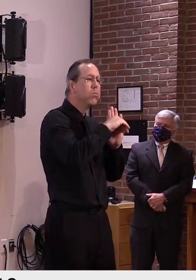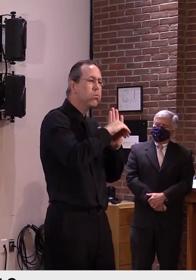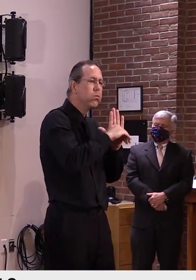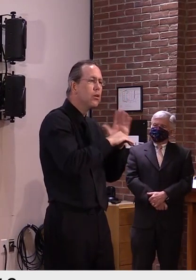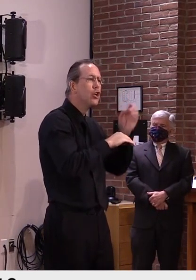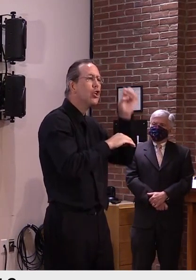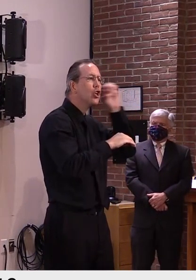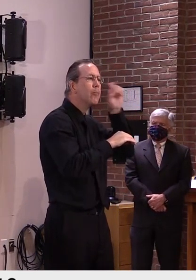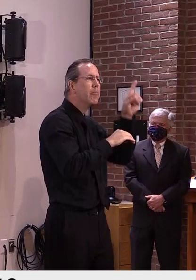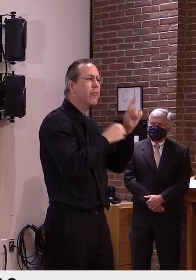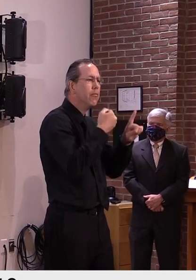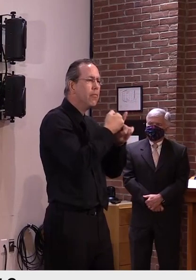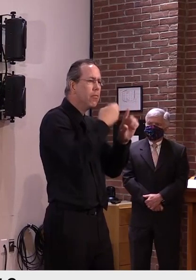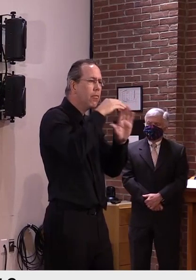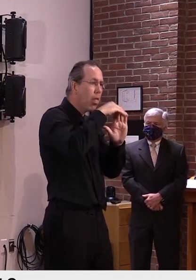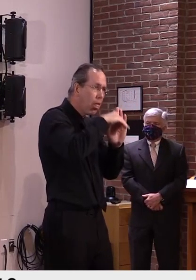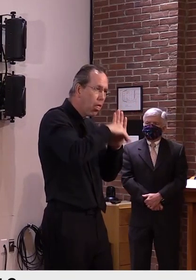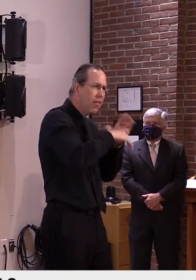job. And